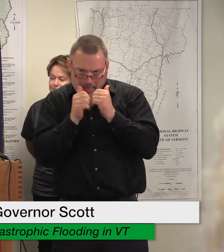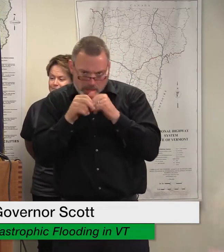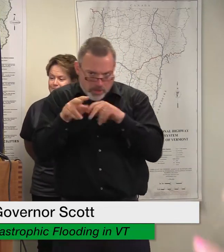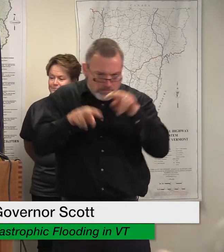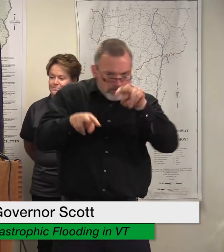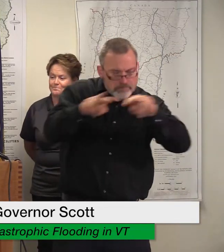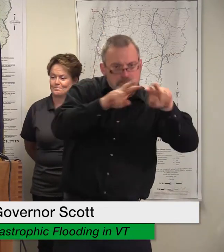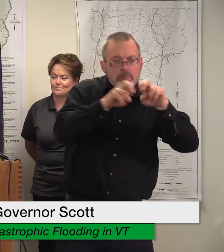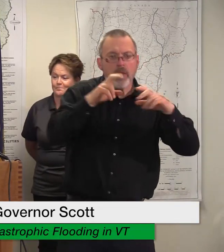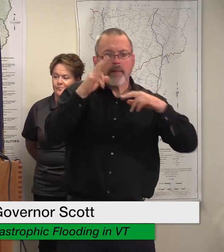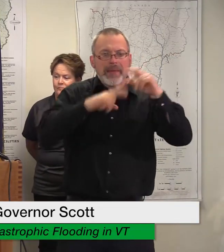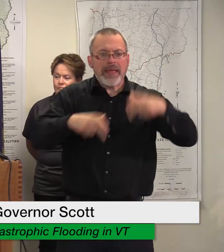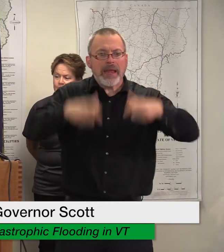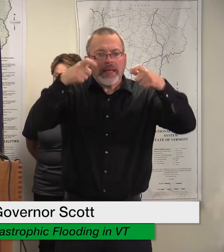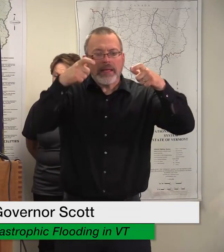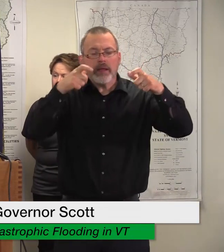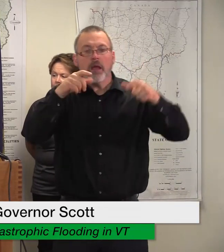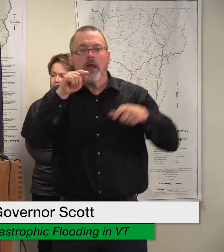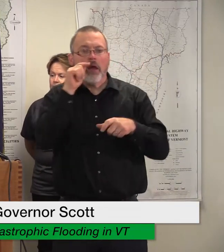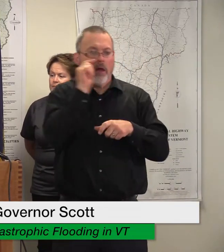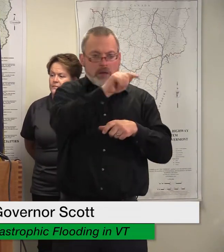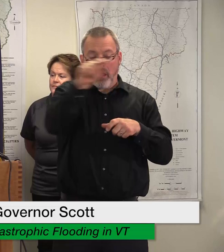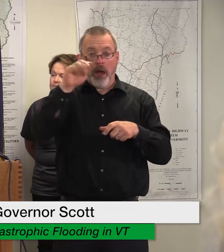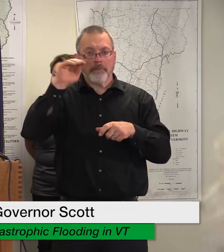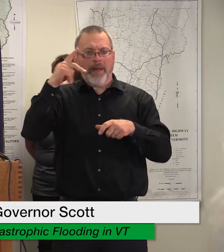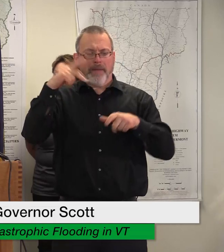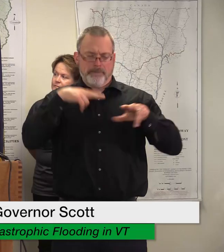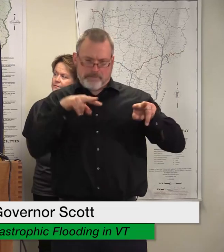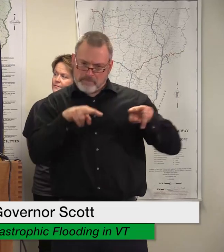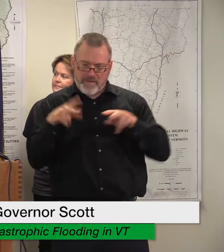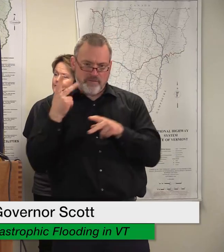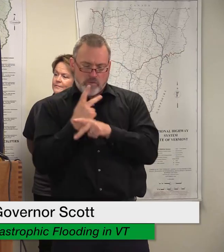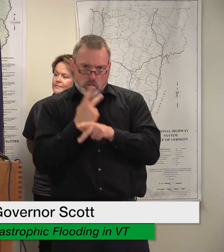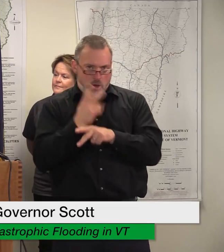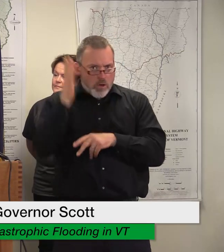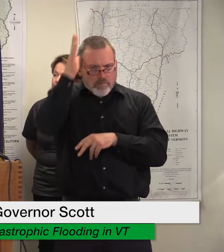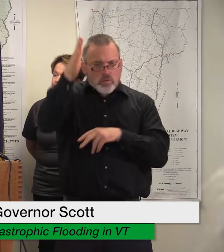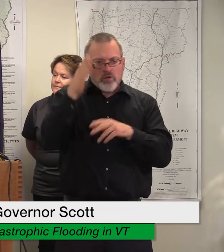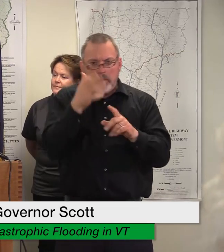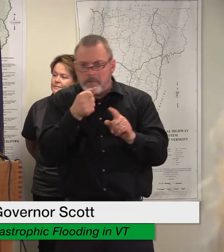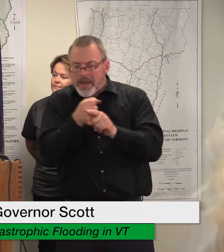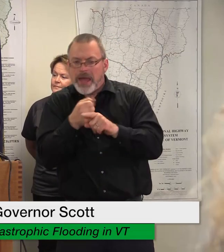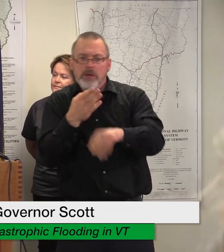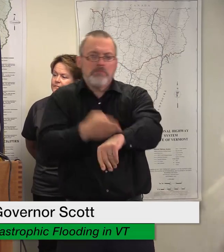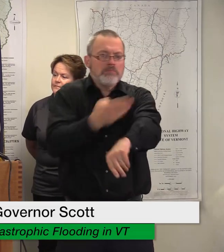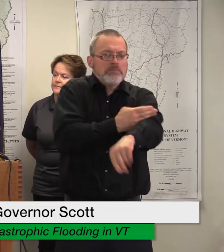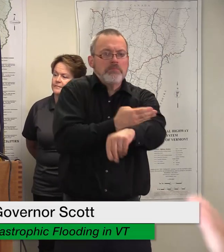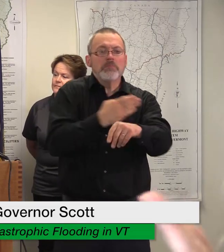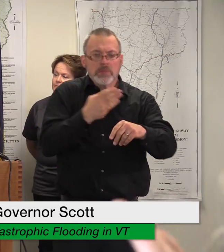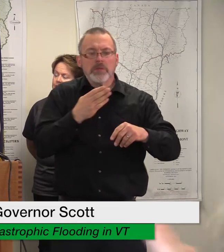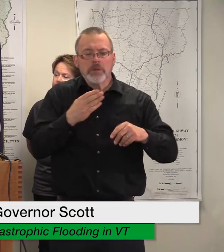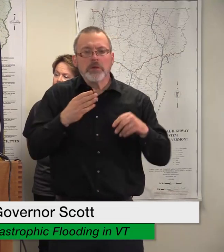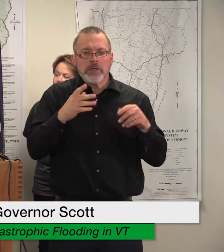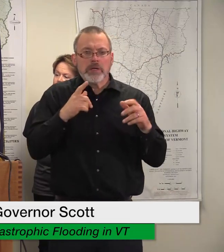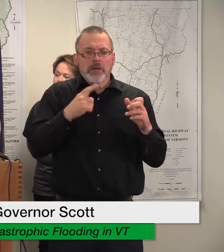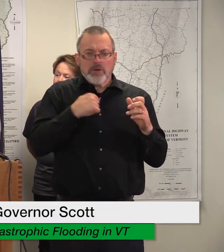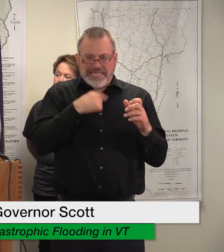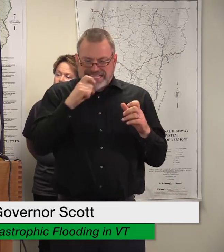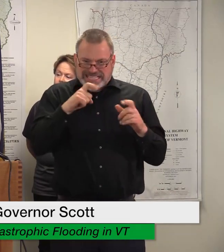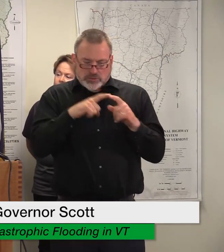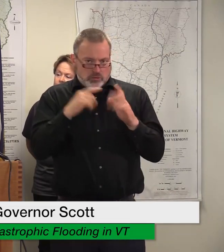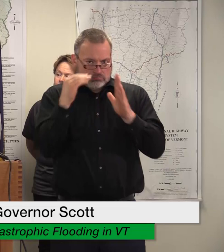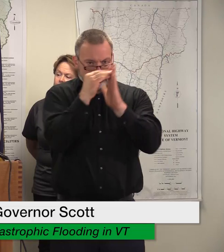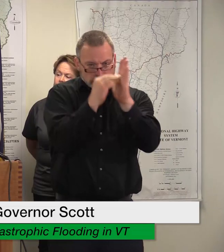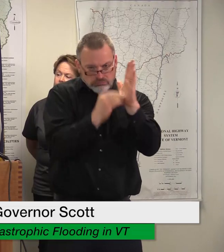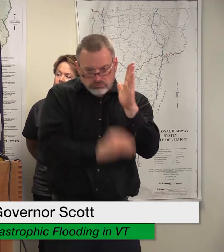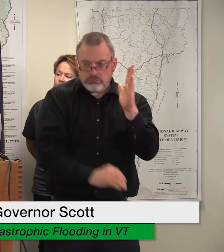hazard areas for substantial damage, and then track and permit post-flood repairs for those buildings. This tracking is